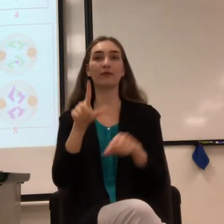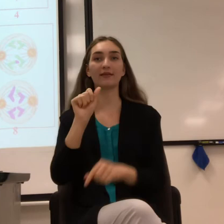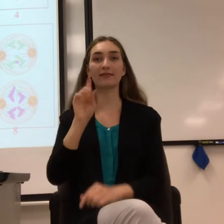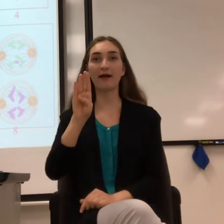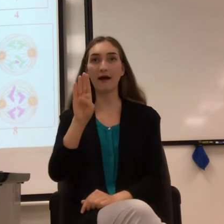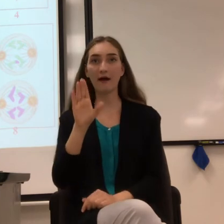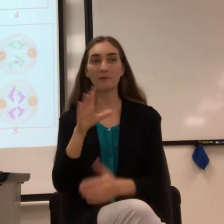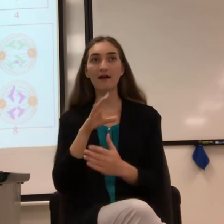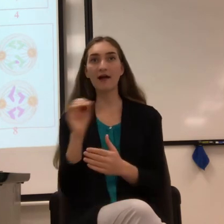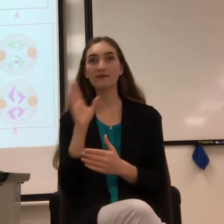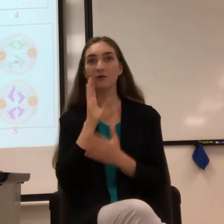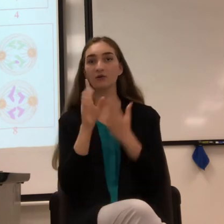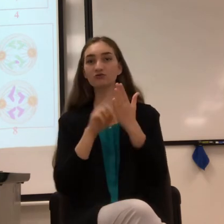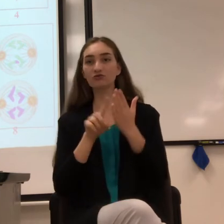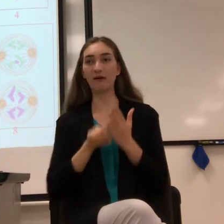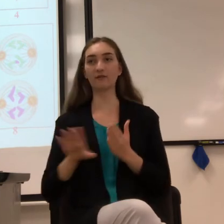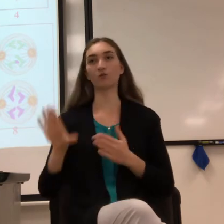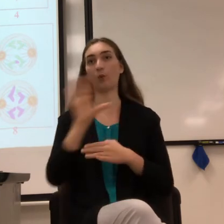guys off.